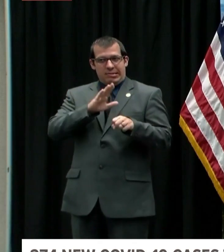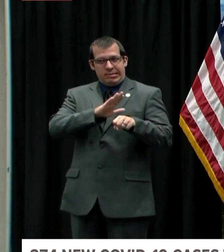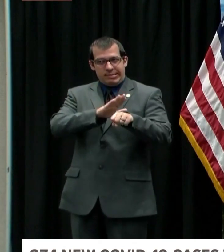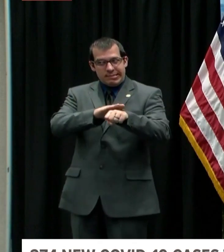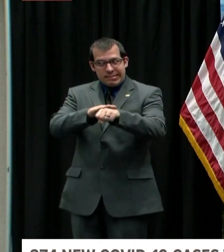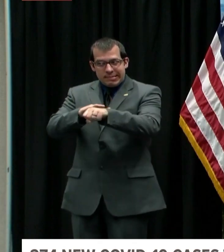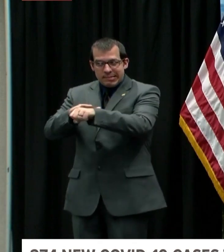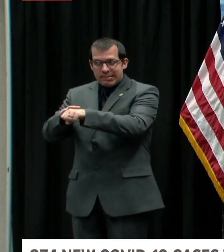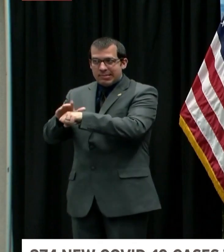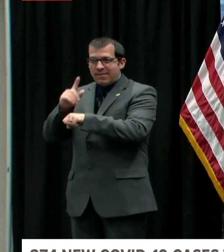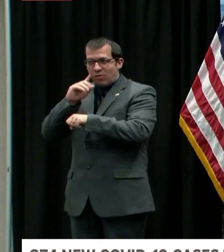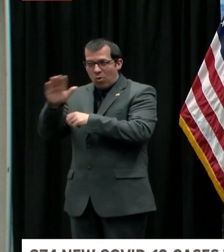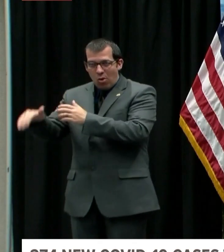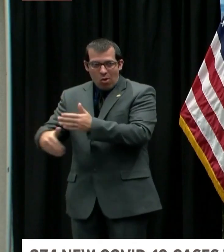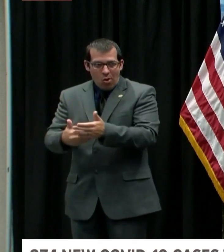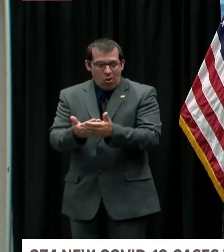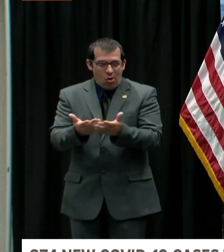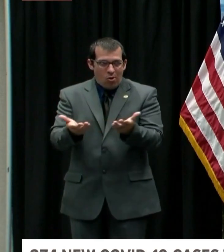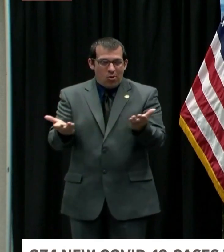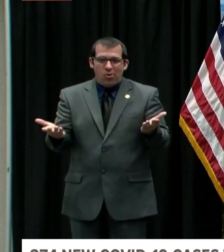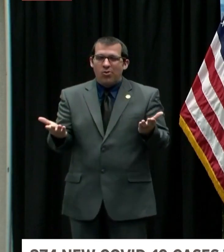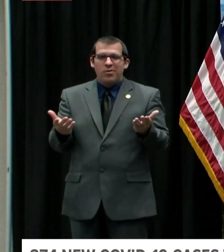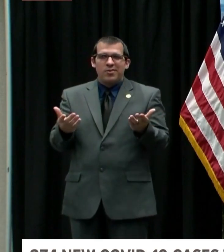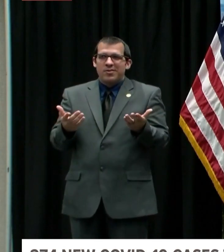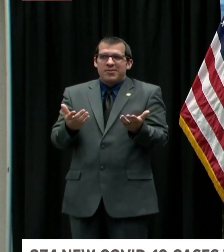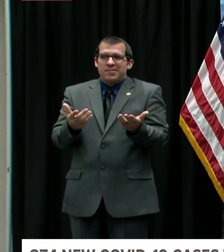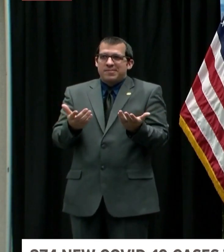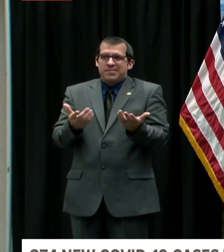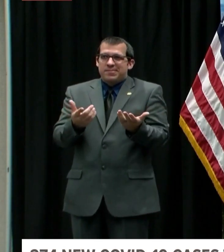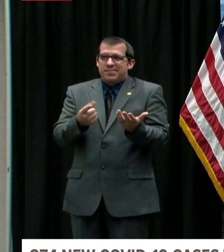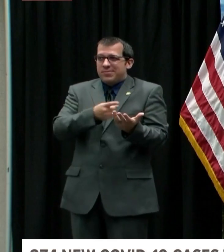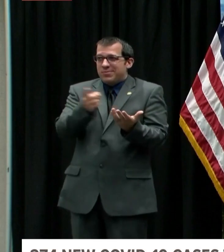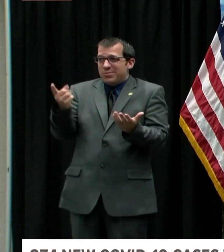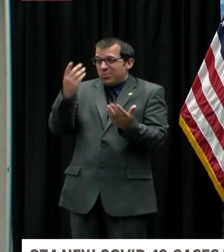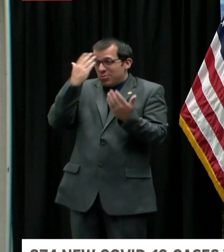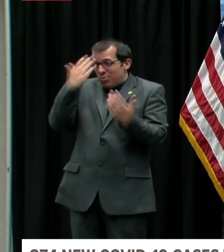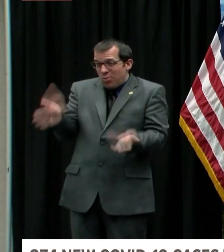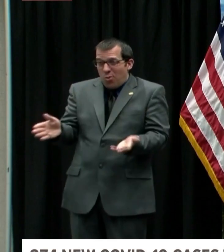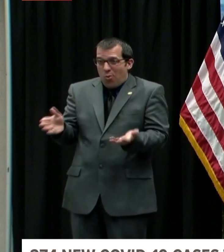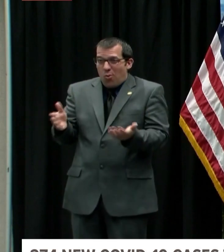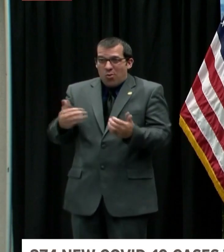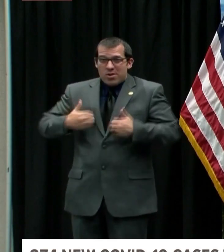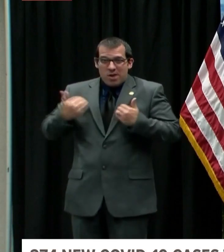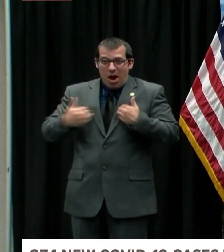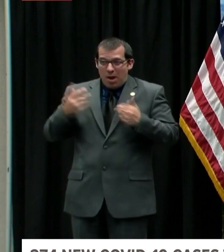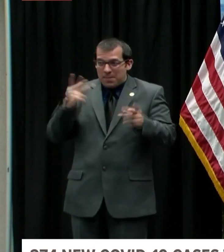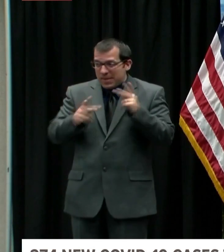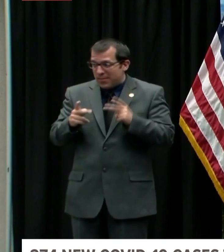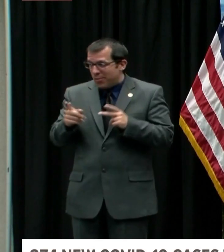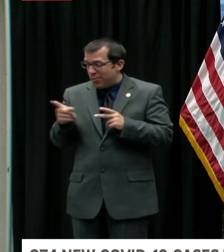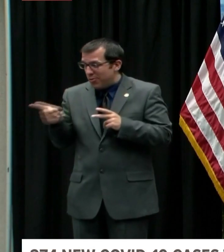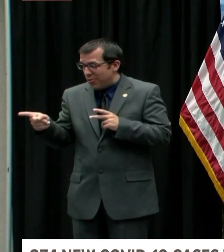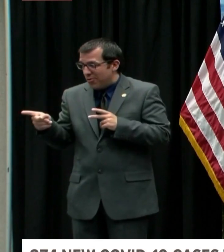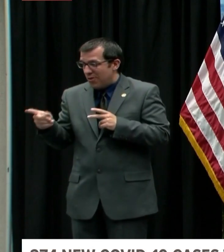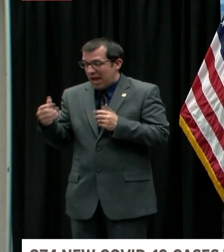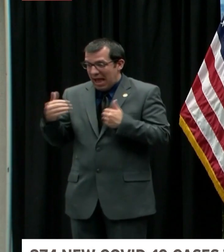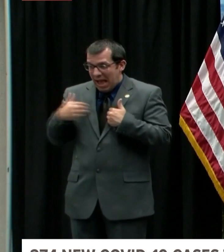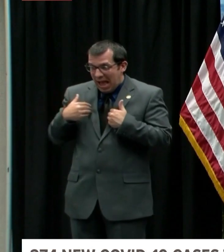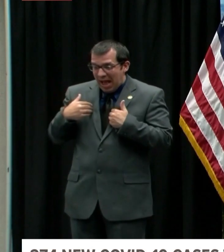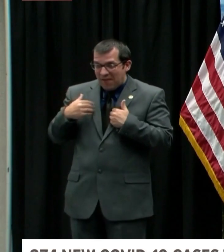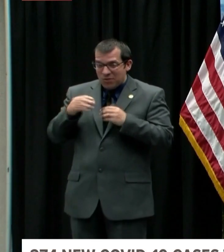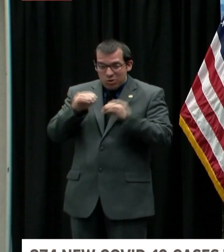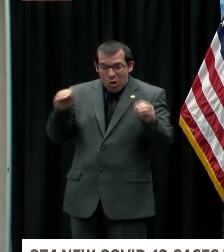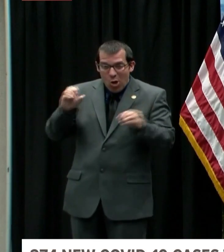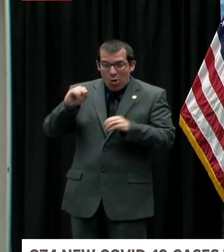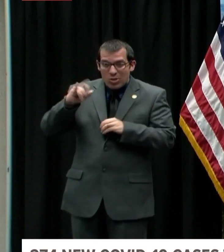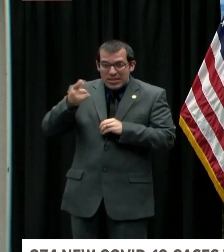note to everyone that you don't know the young people there as to whether they're asymptomatic,